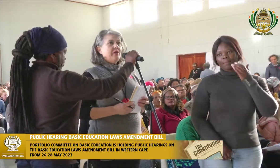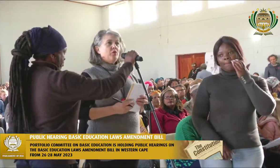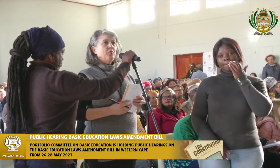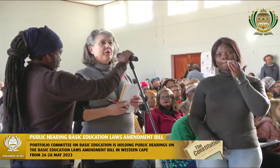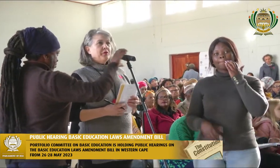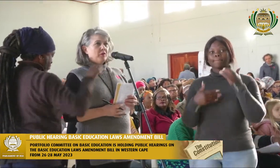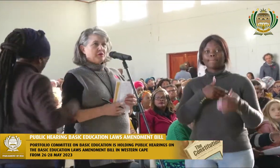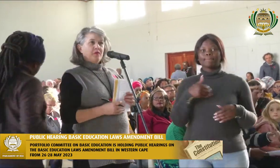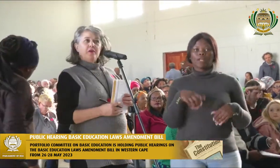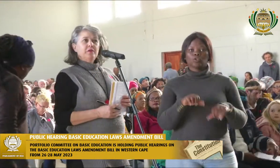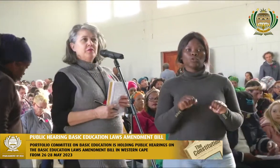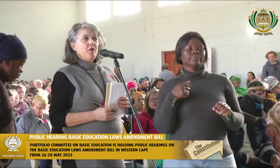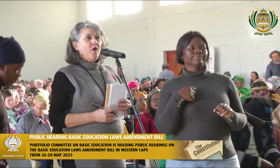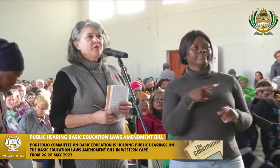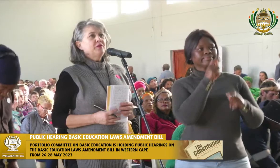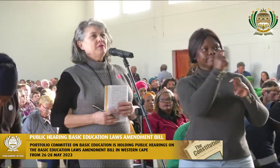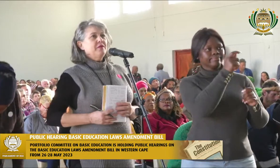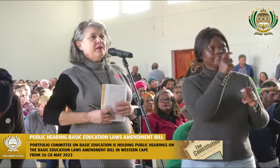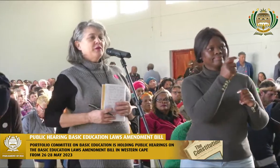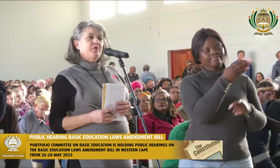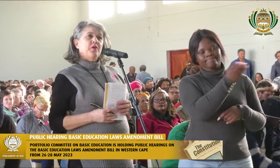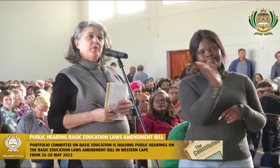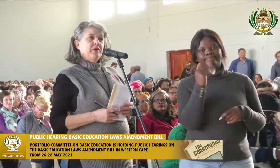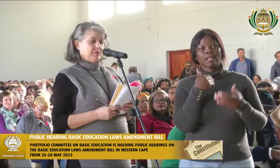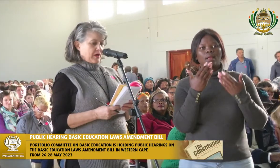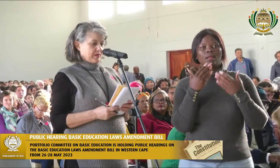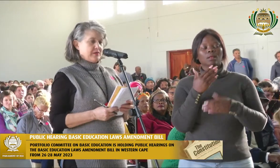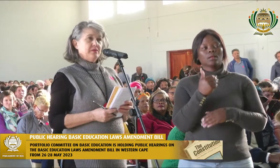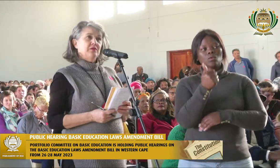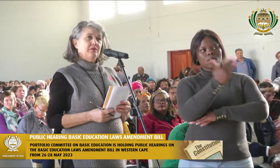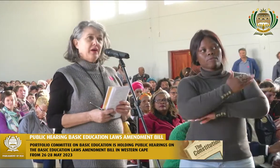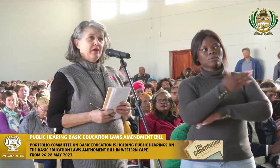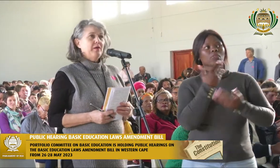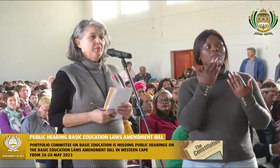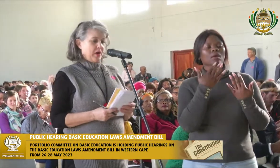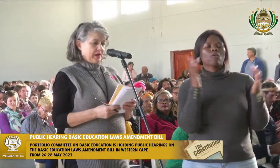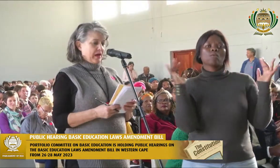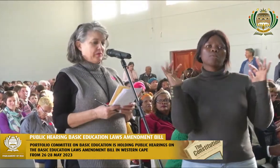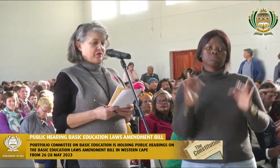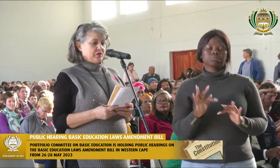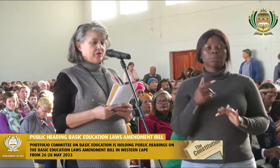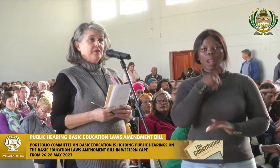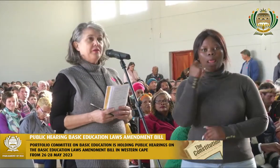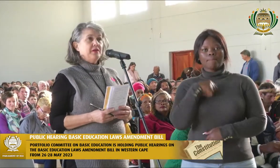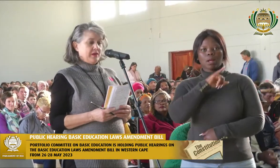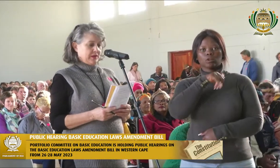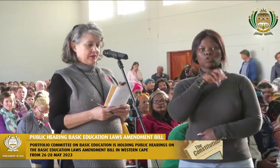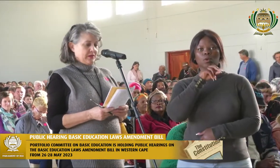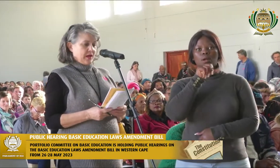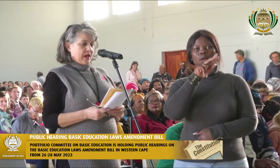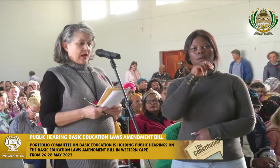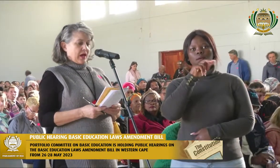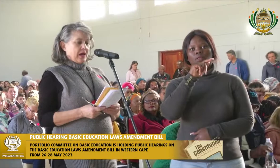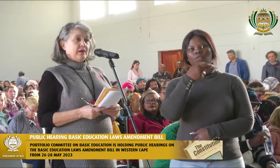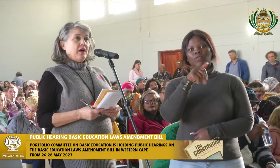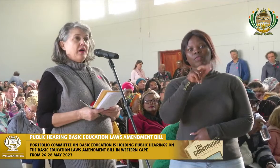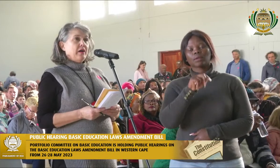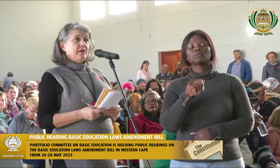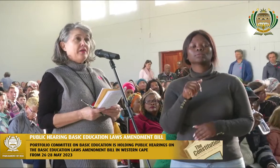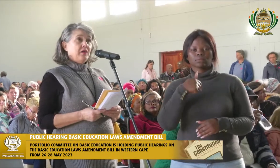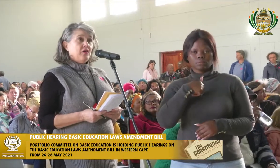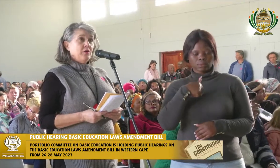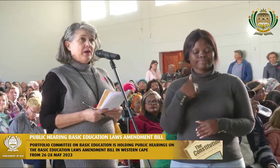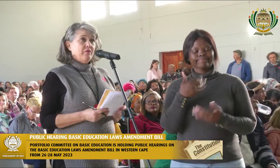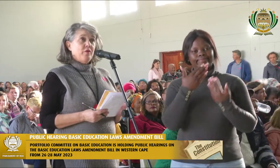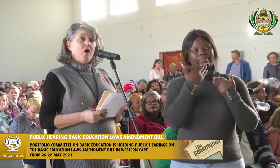Madam Chair, all protocols followed. Good afternoon. Thank you for coming to us today. My name is Jonathan Jankies, and